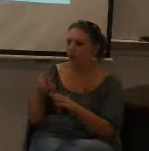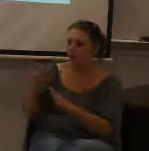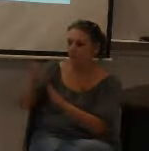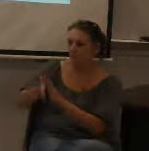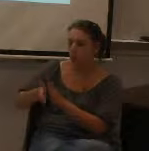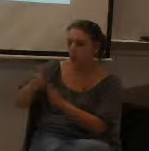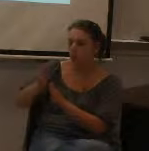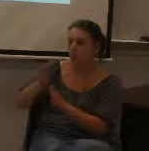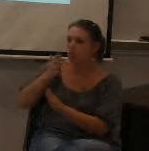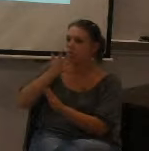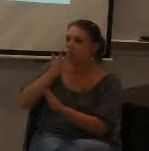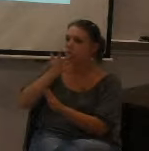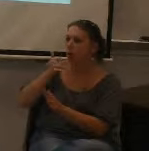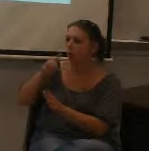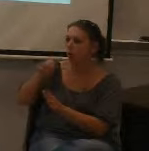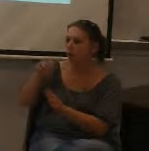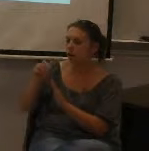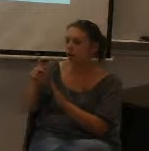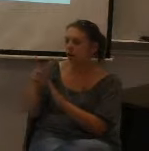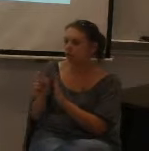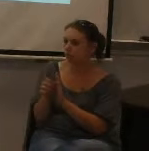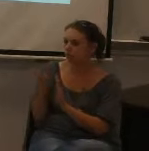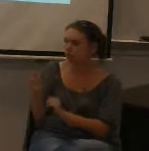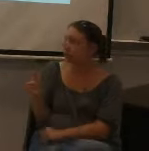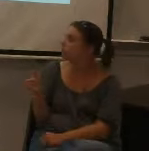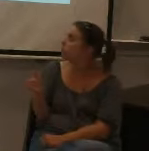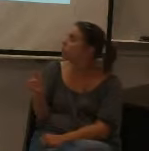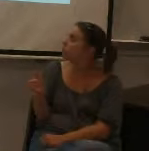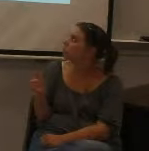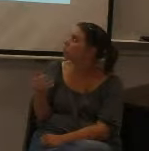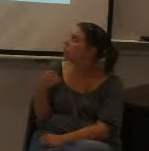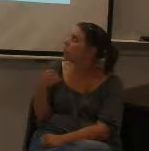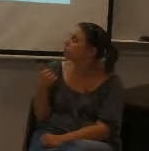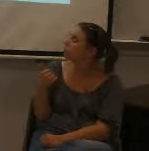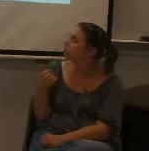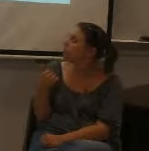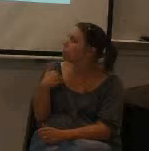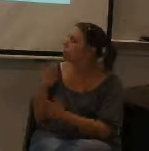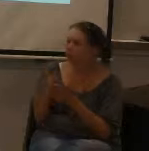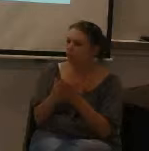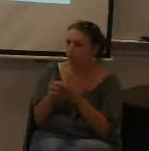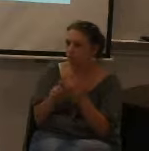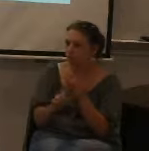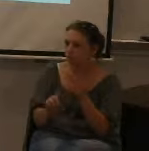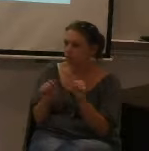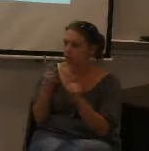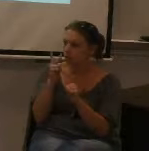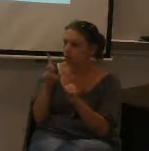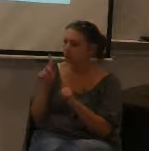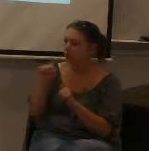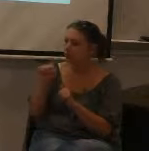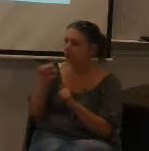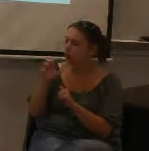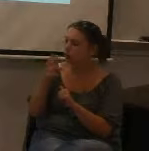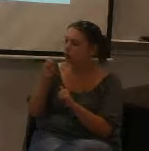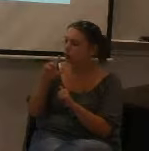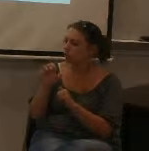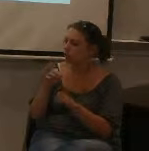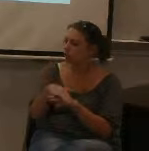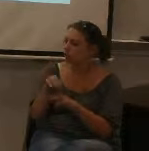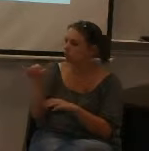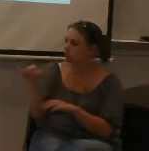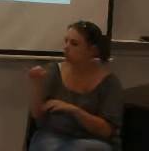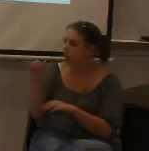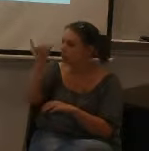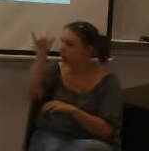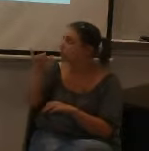and Kansas, where it flows into Kansas. And there's a missing piece, but you can see the discharge on the y-axis,